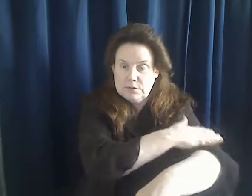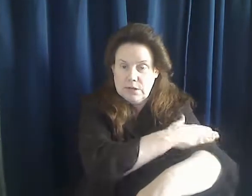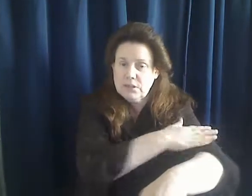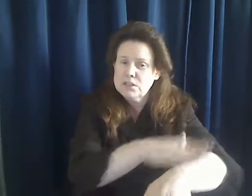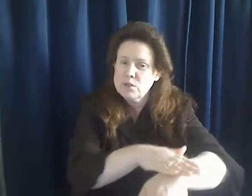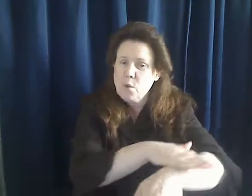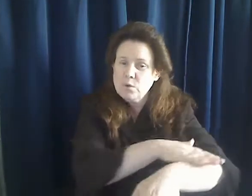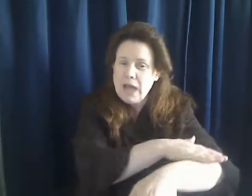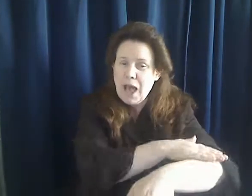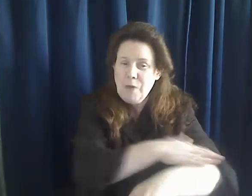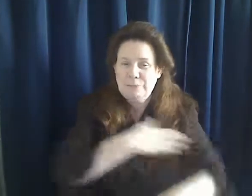down.